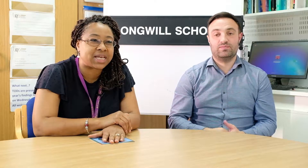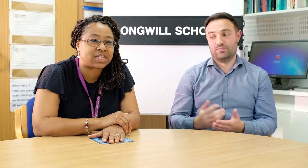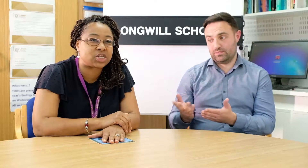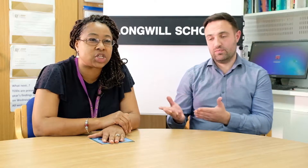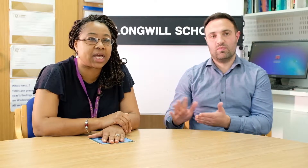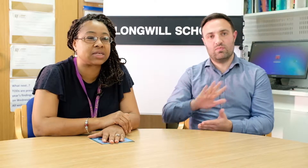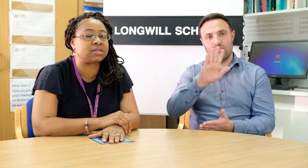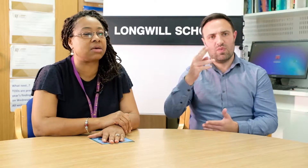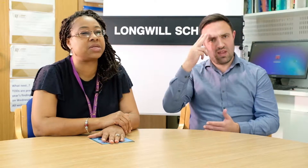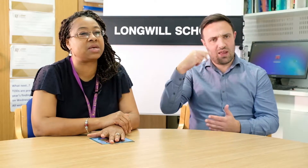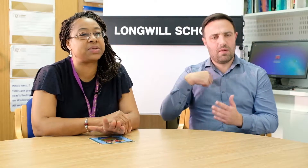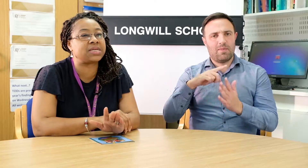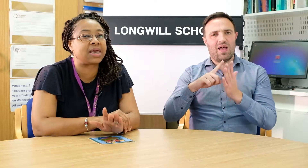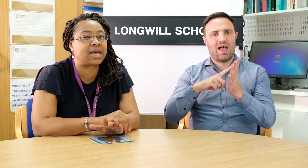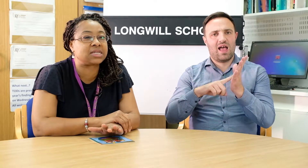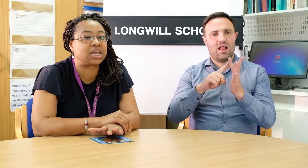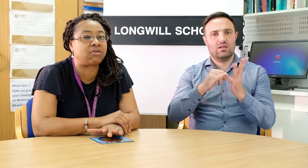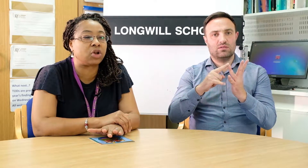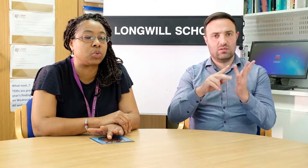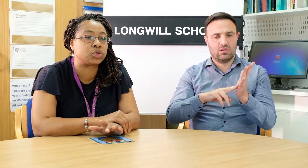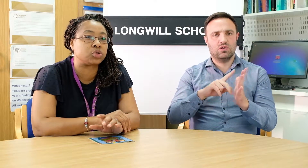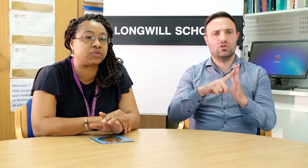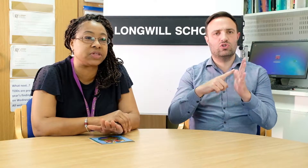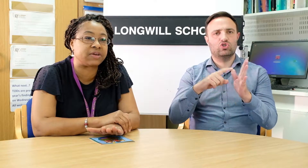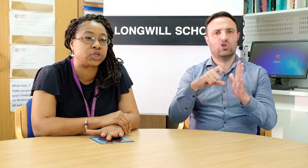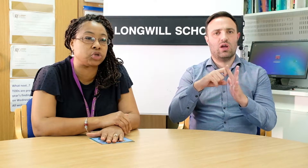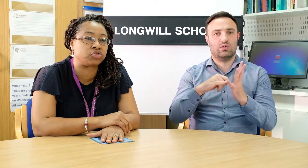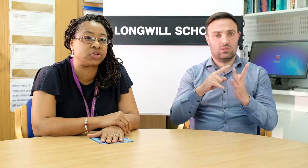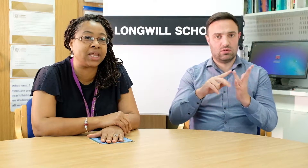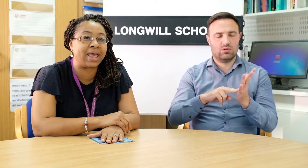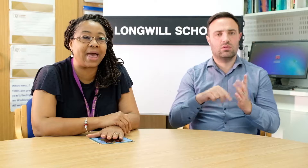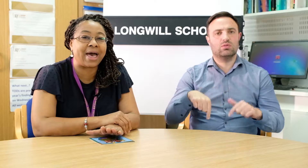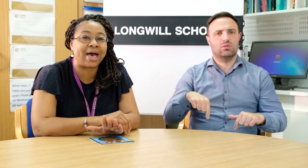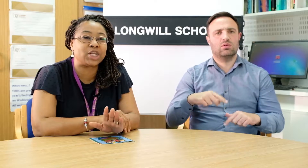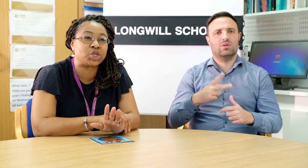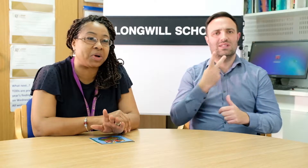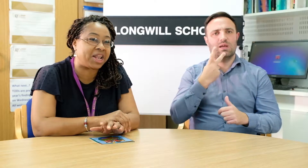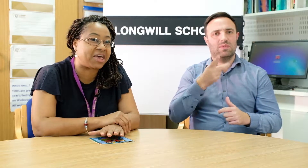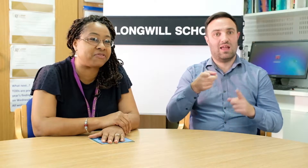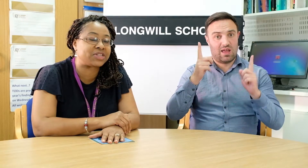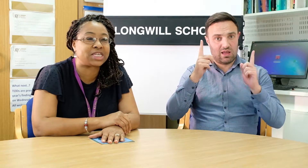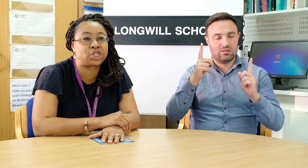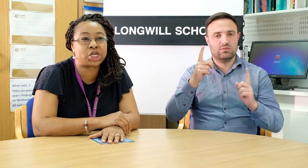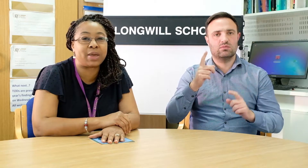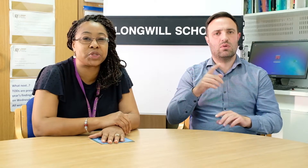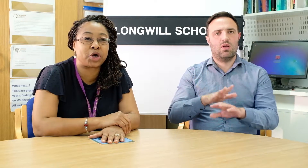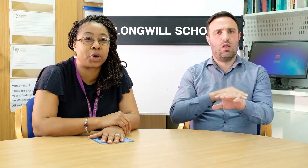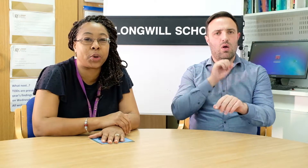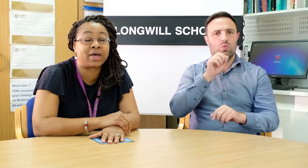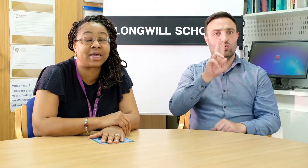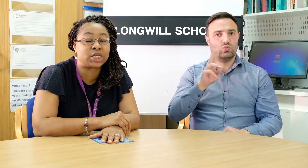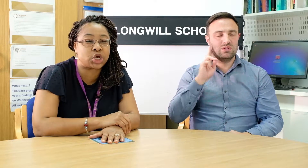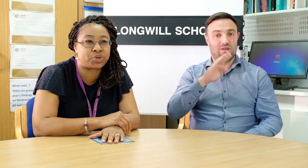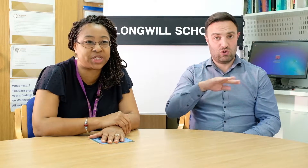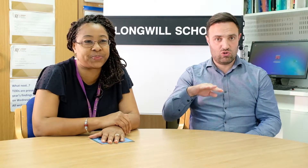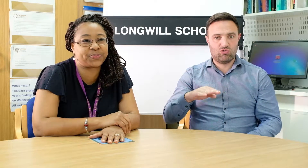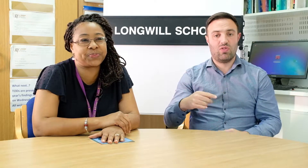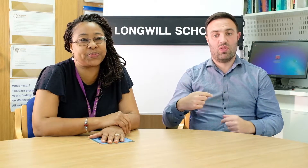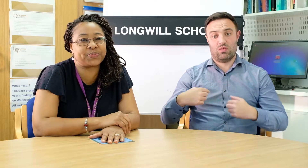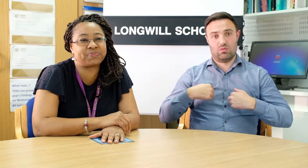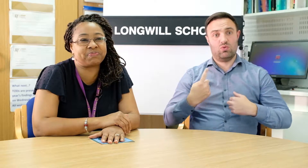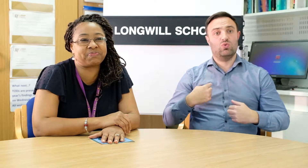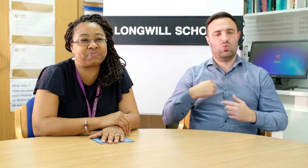Hi, my name's Alison Jackson. I'm the Deputy Head here at Longwill School for Deaf Children, and to my left is James, our